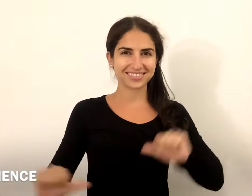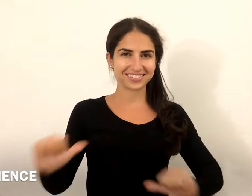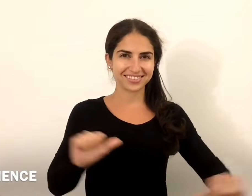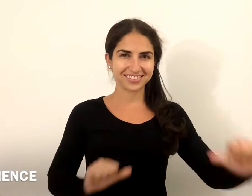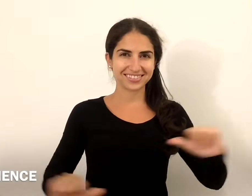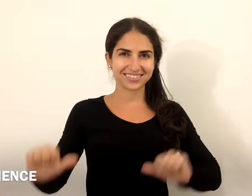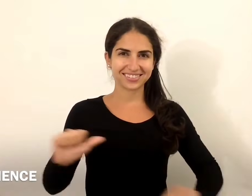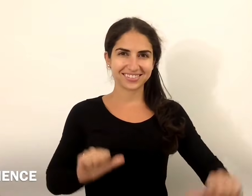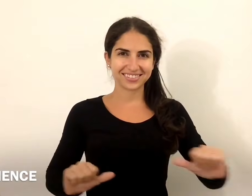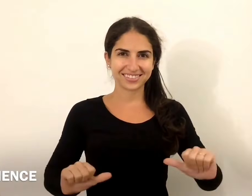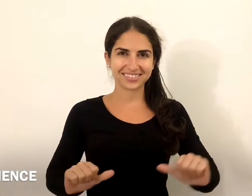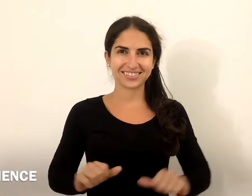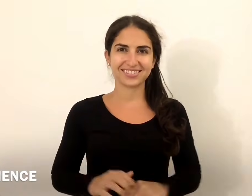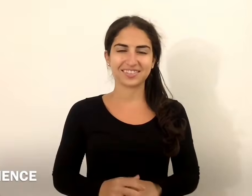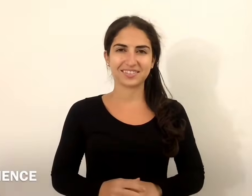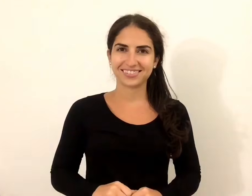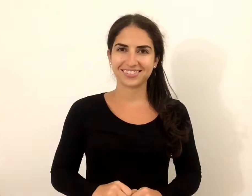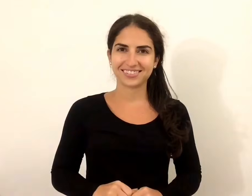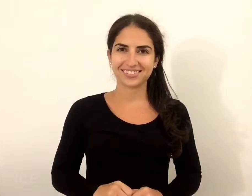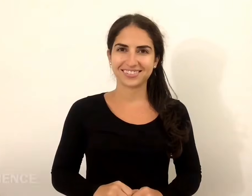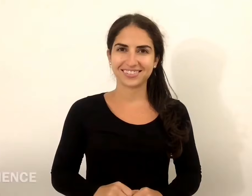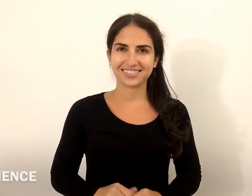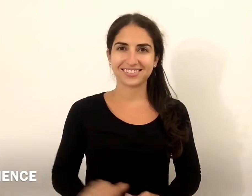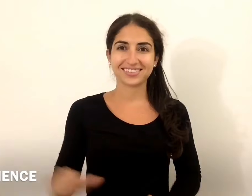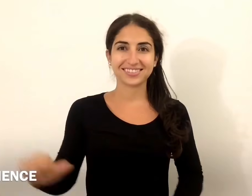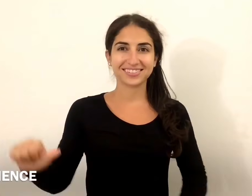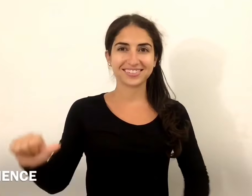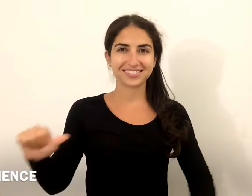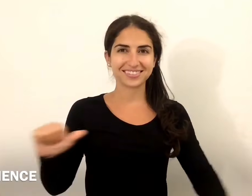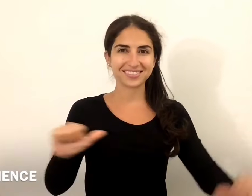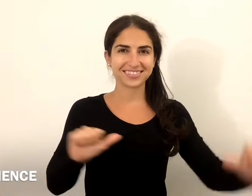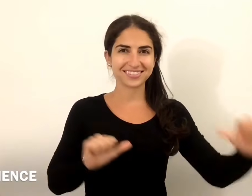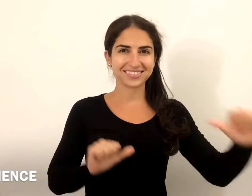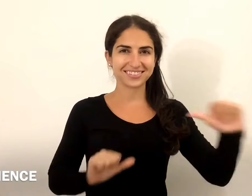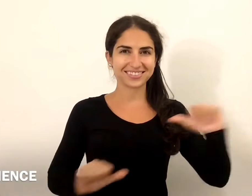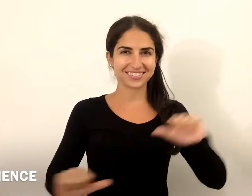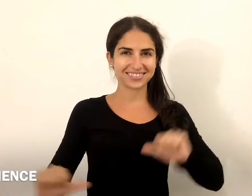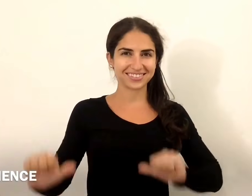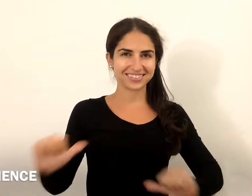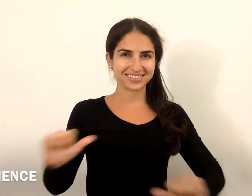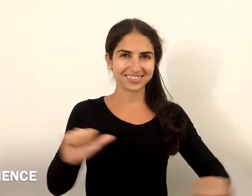Science,